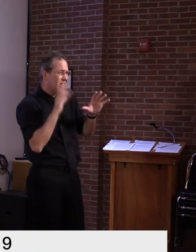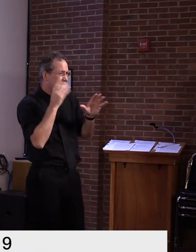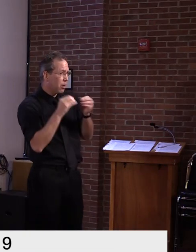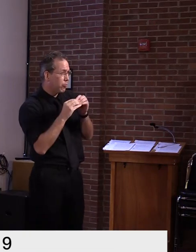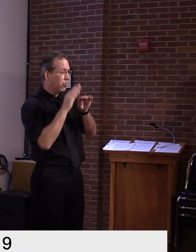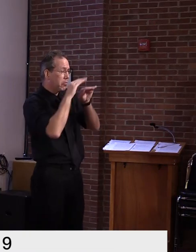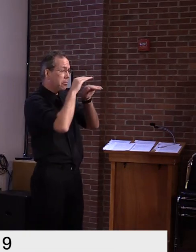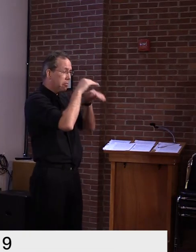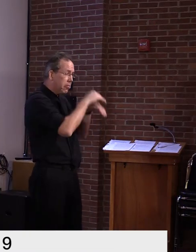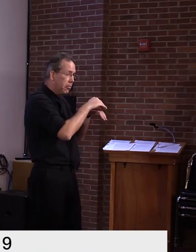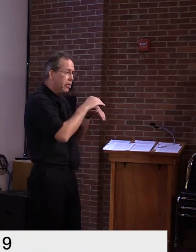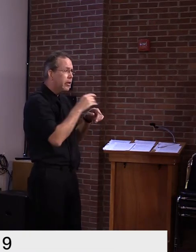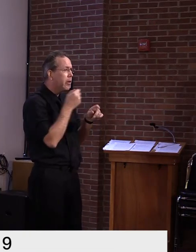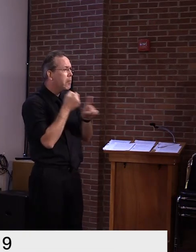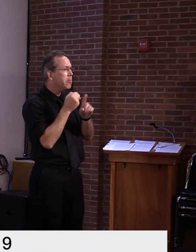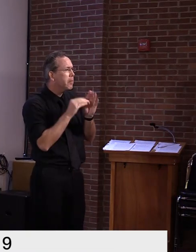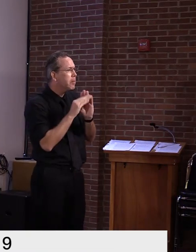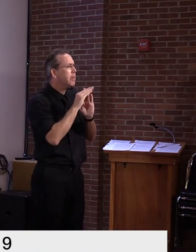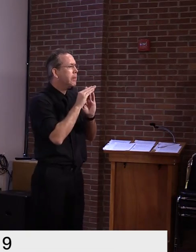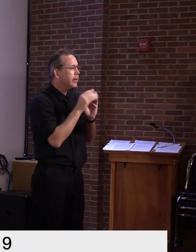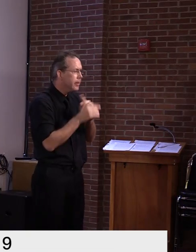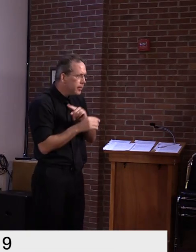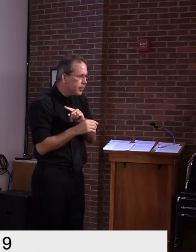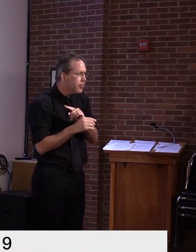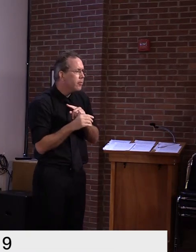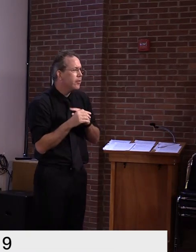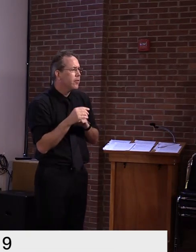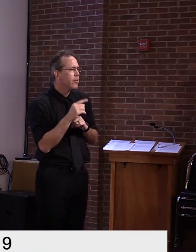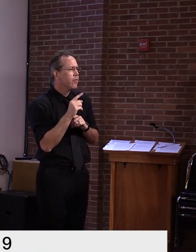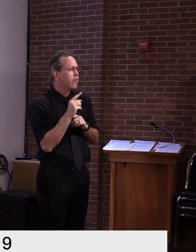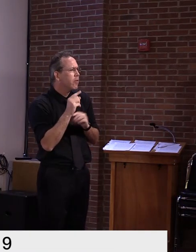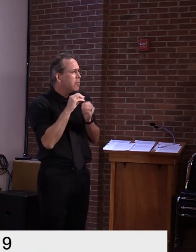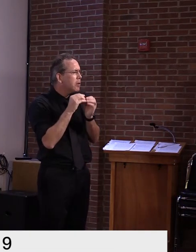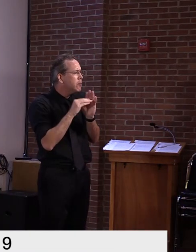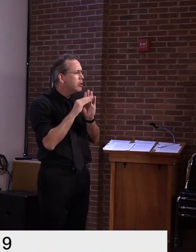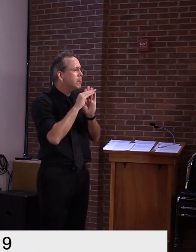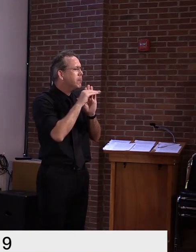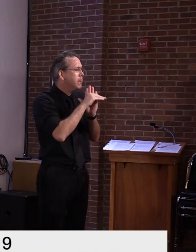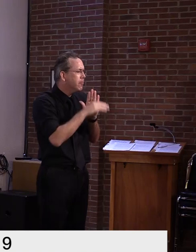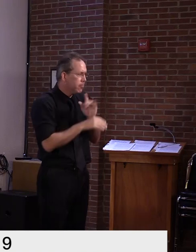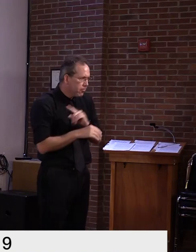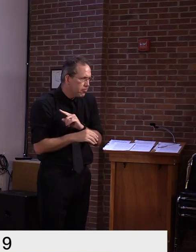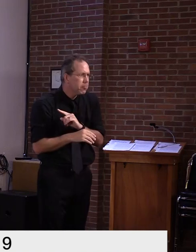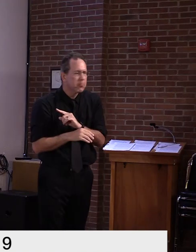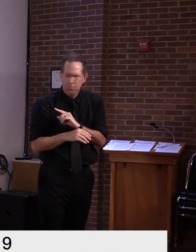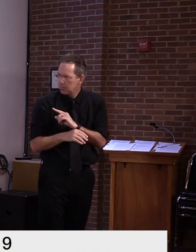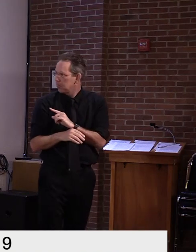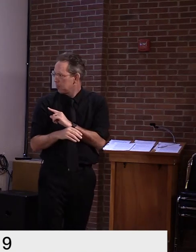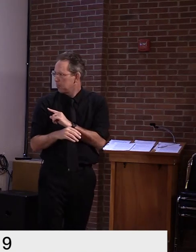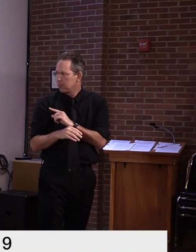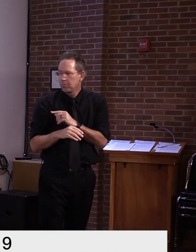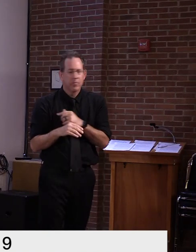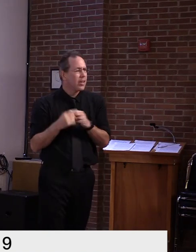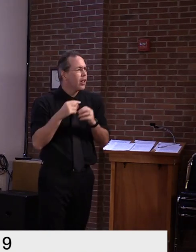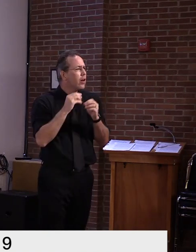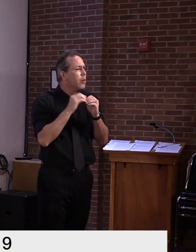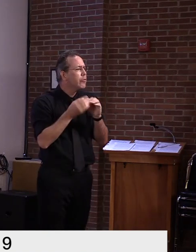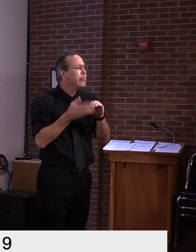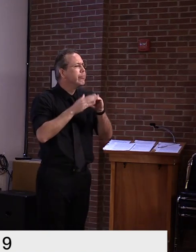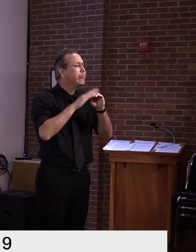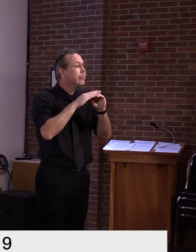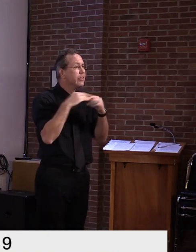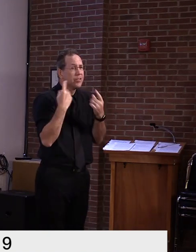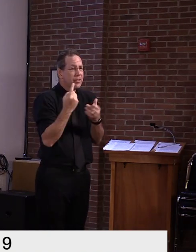up about 7.5%. That's breaking a four-week trend of decreasing cases, but when you look